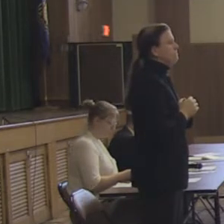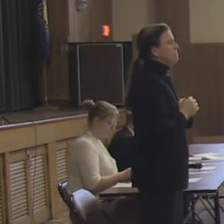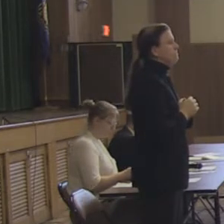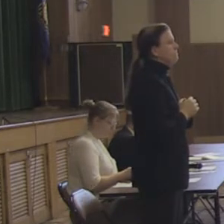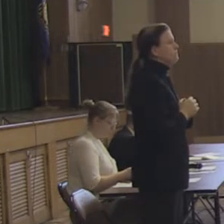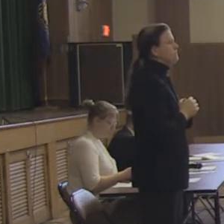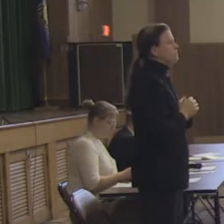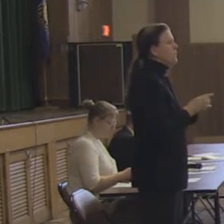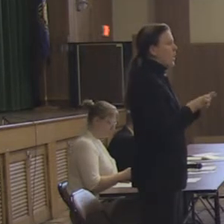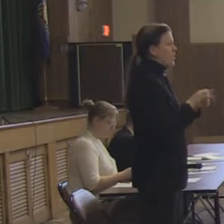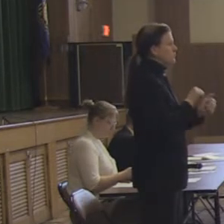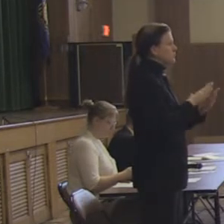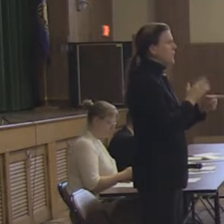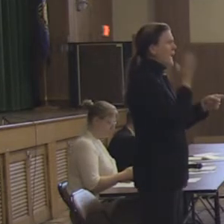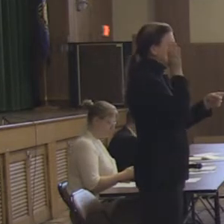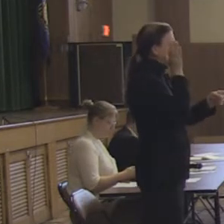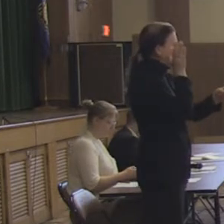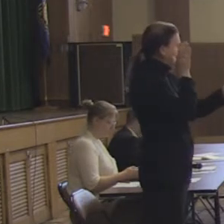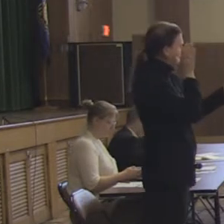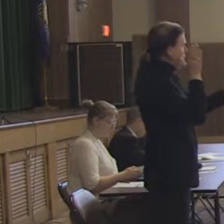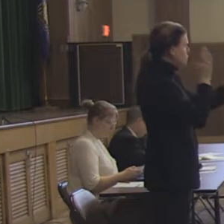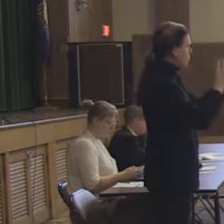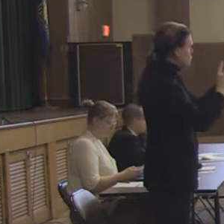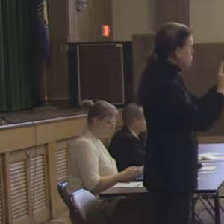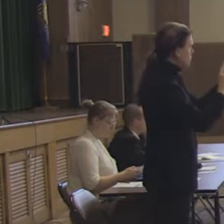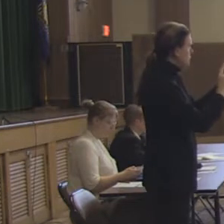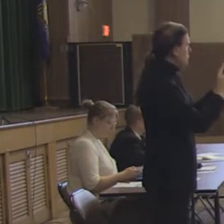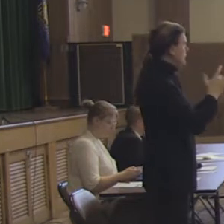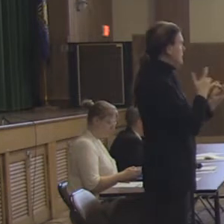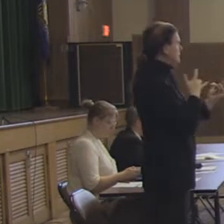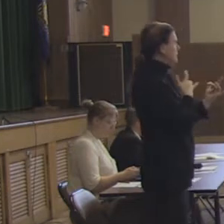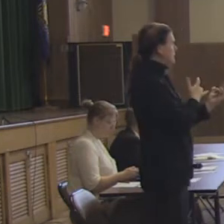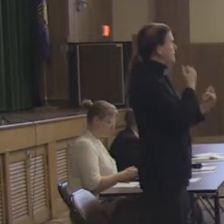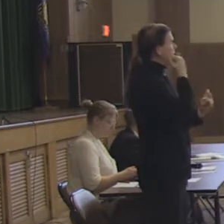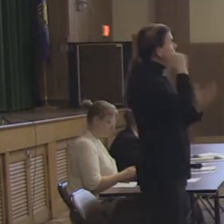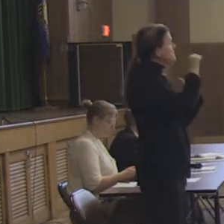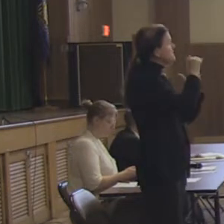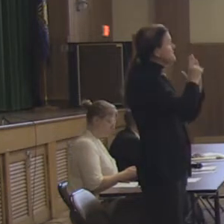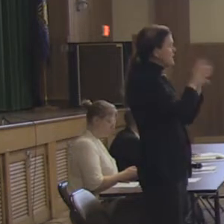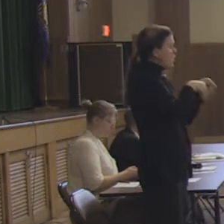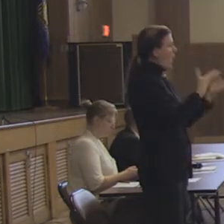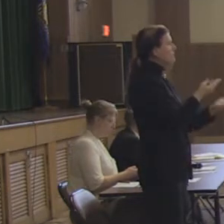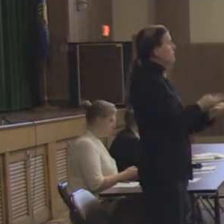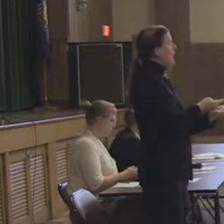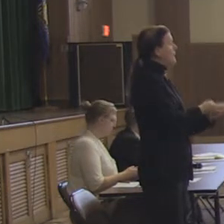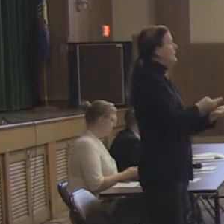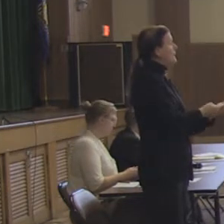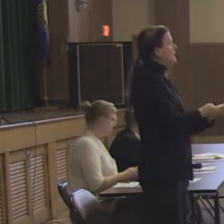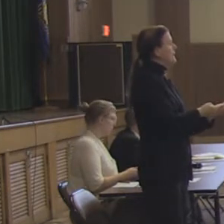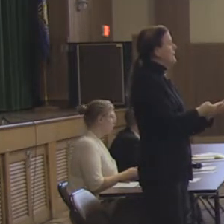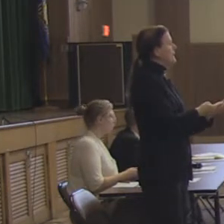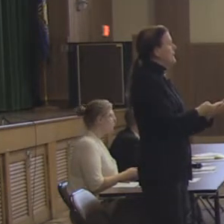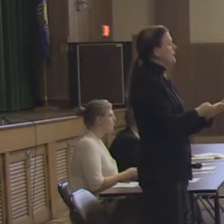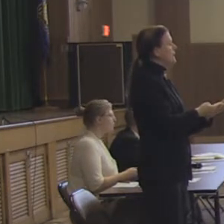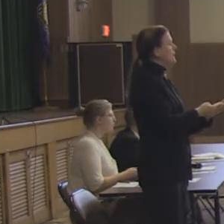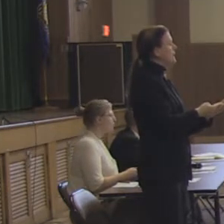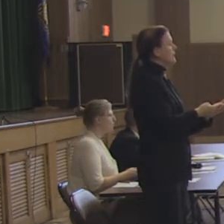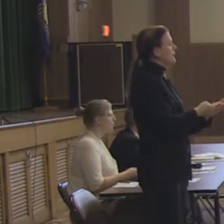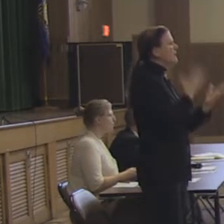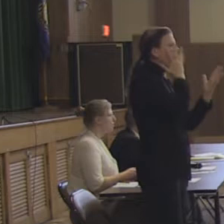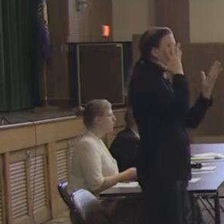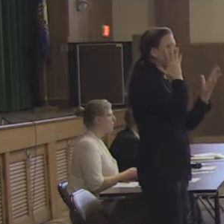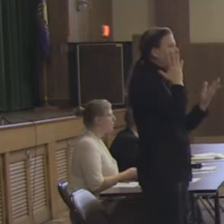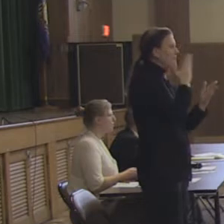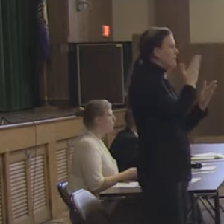too, after listening to some of the other people, is that usually when the state offers money, they have to divide up